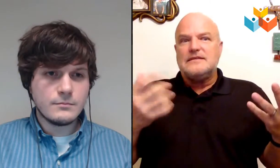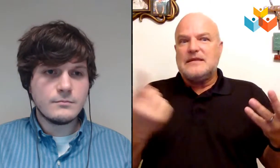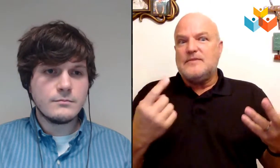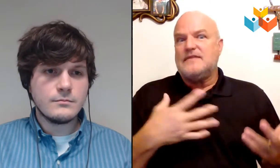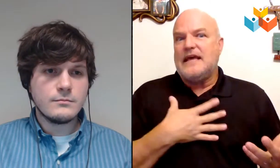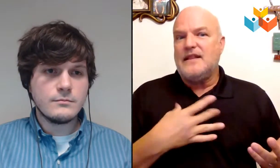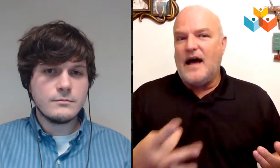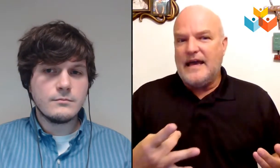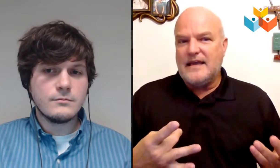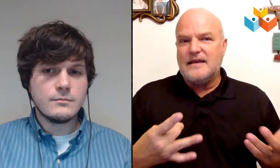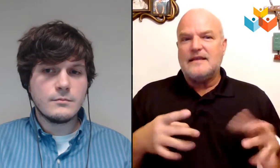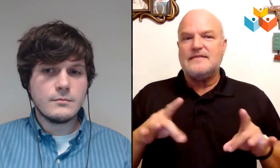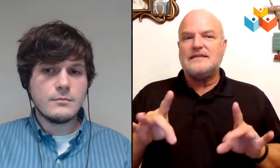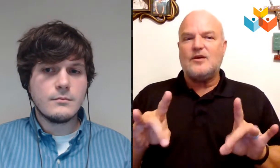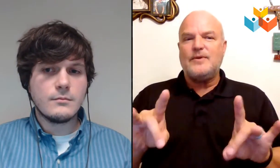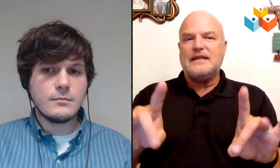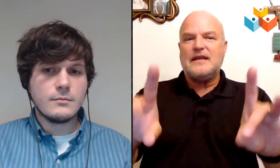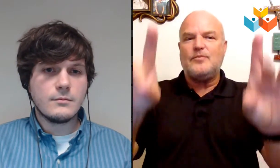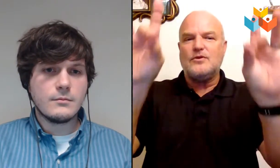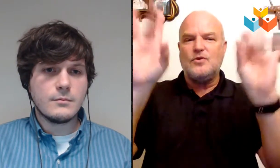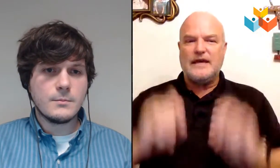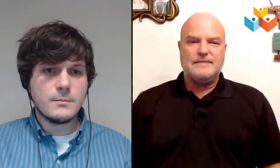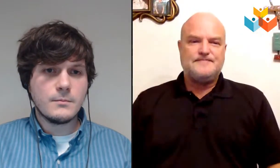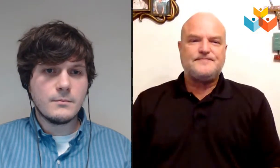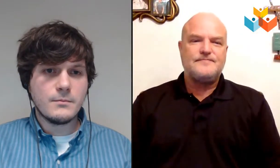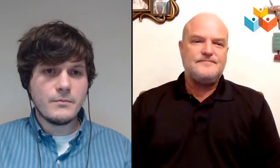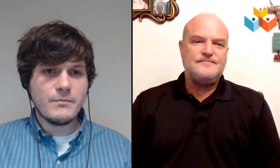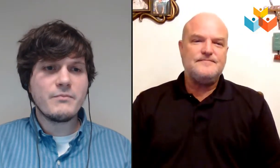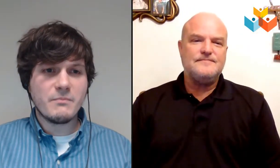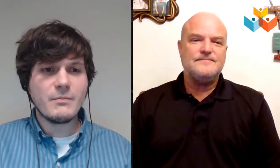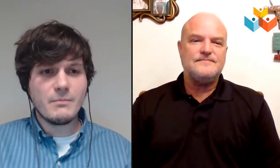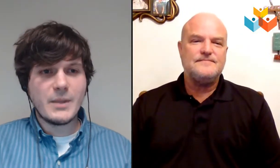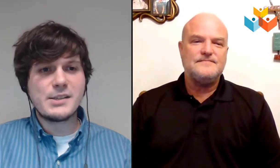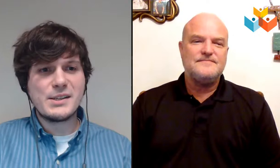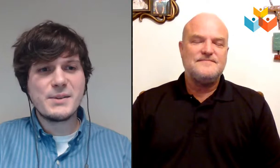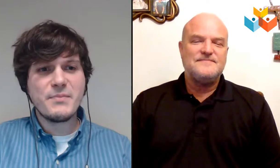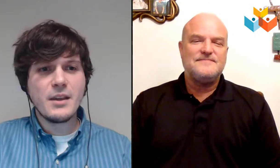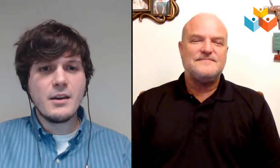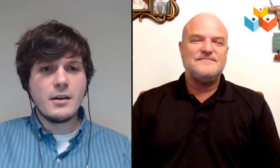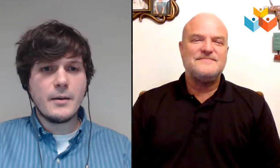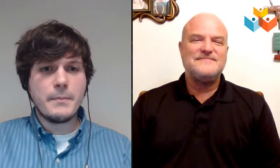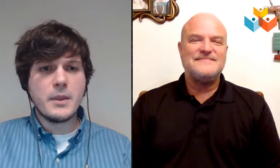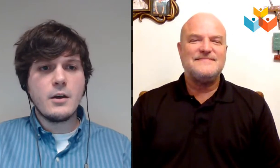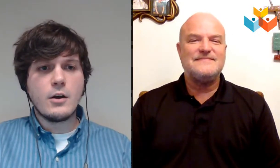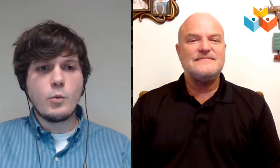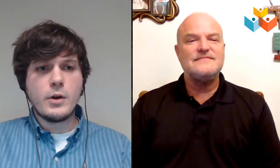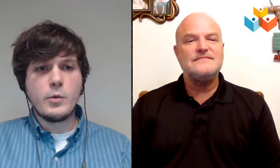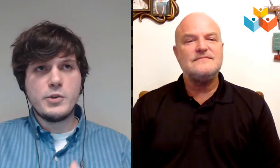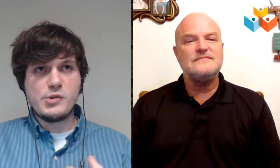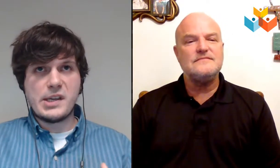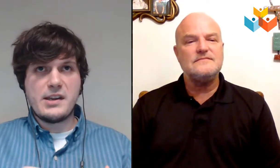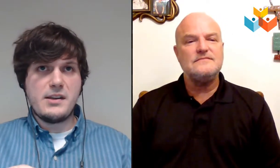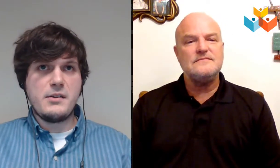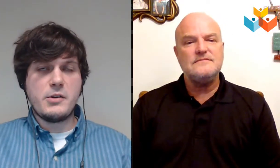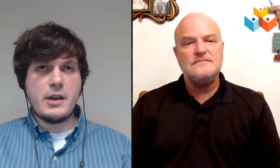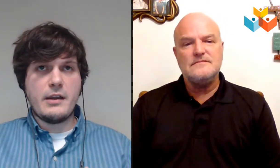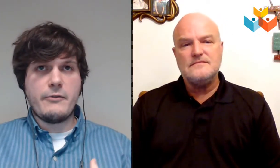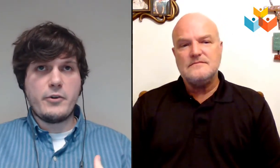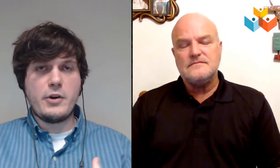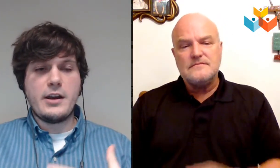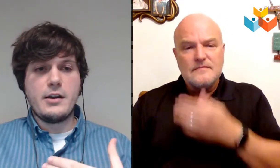to something they like, they start picking it up real quick. Makes sense. What would you